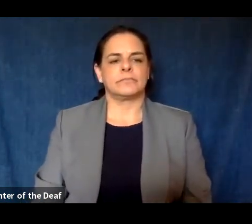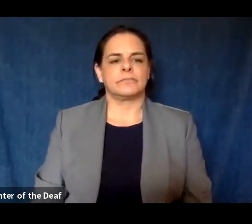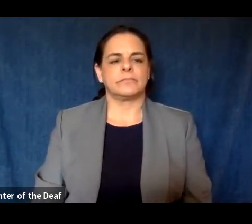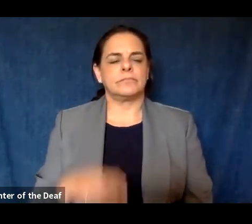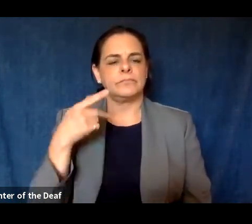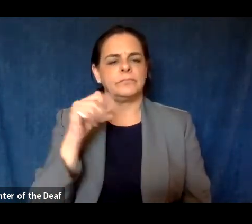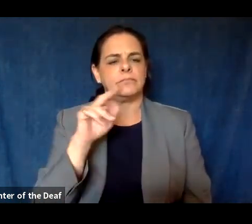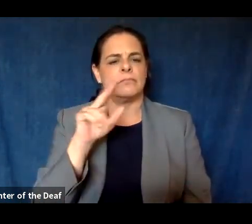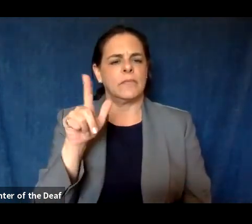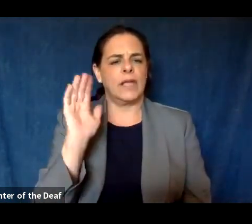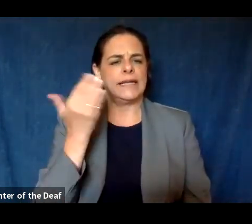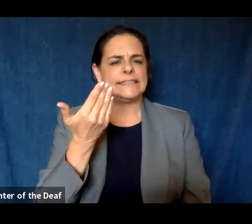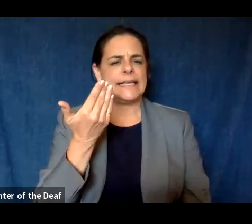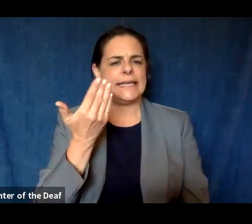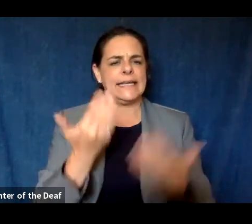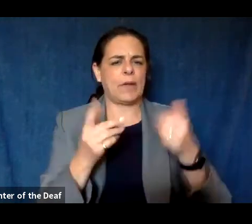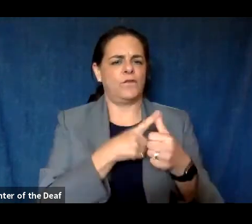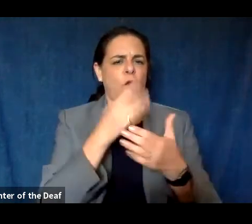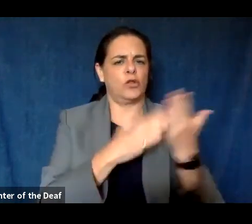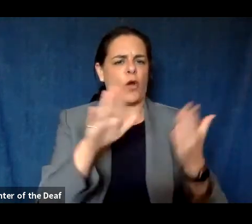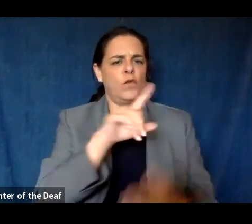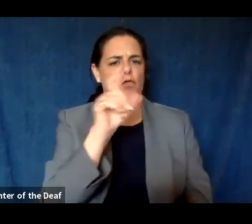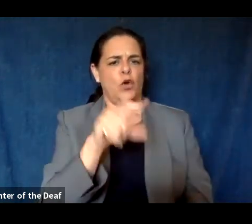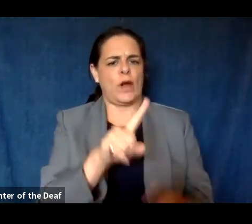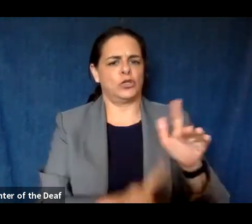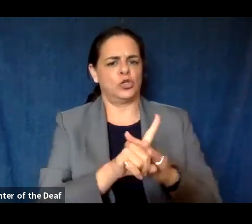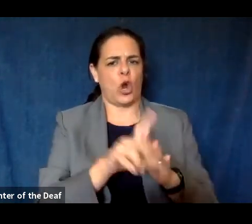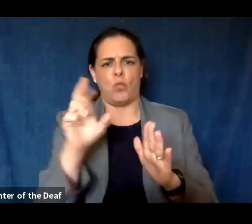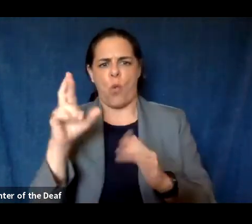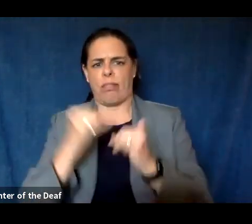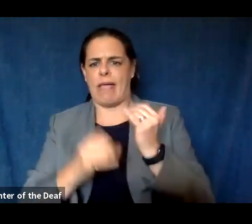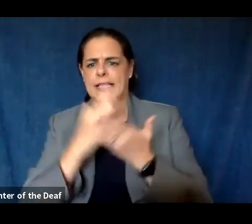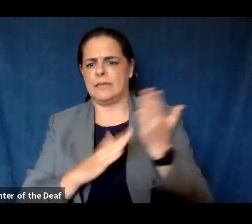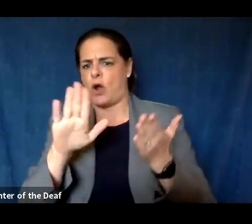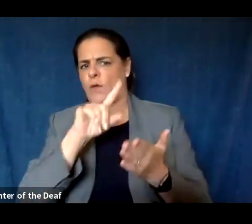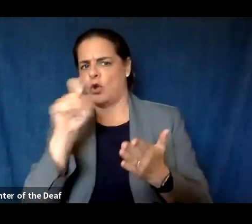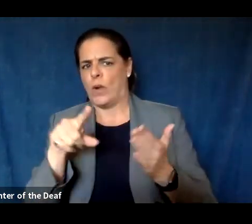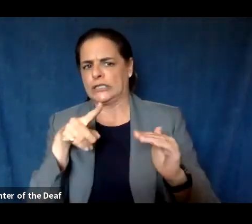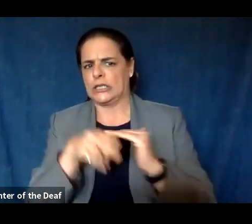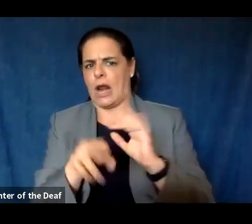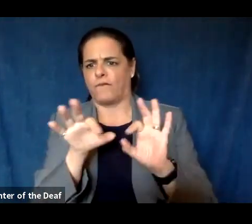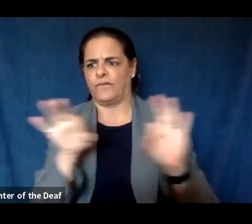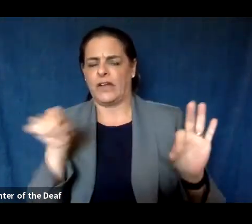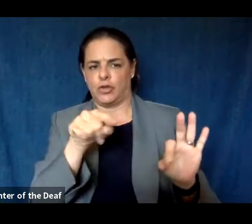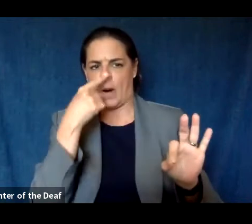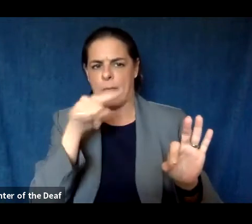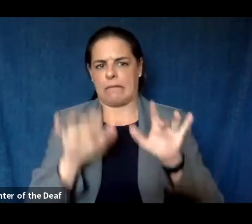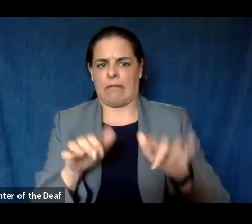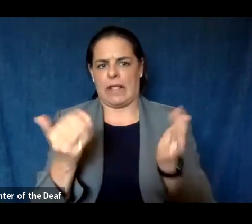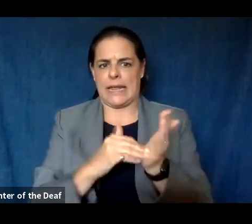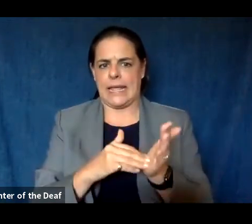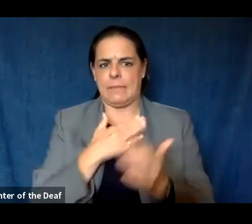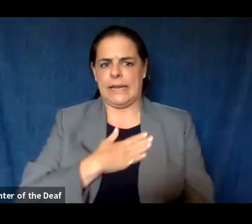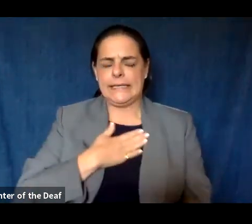Paul, it looks like potentially the first part of your question, or maybe the last part of your question, was cut off. So if you could just type that in again, that would be